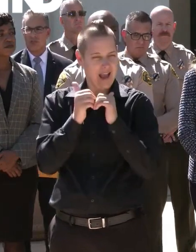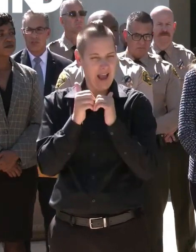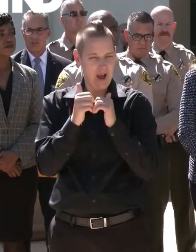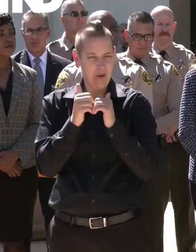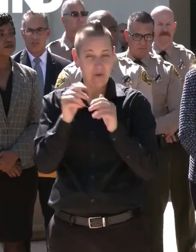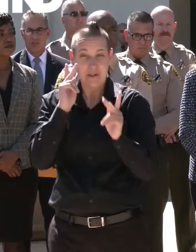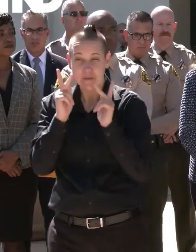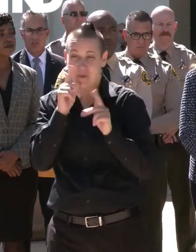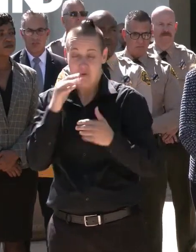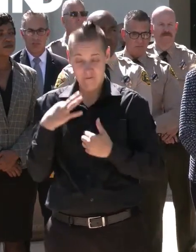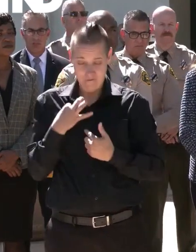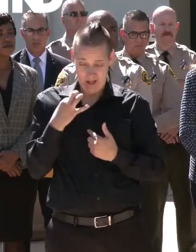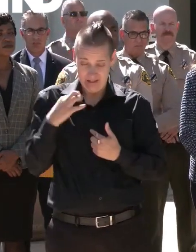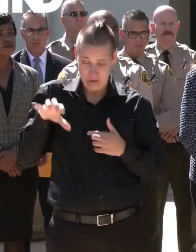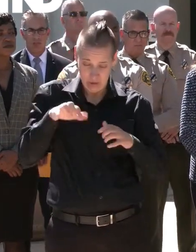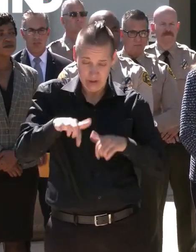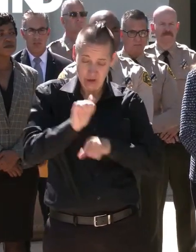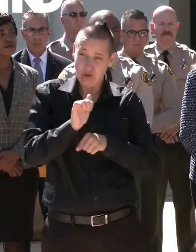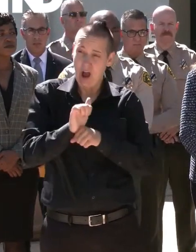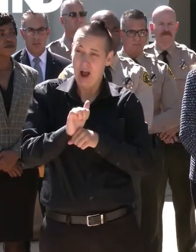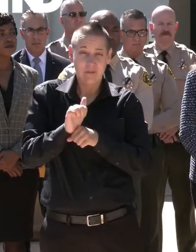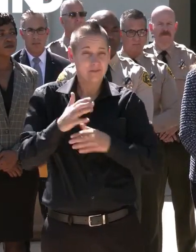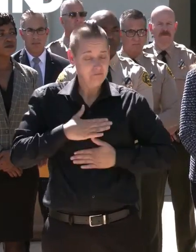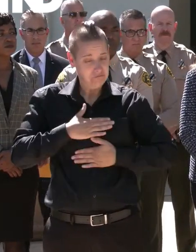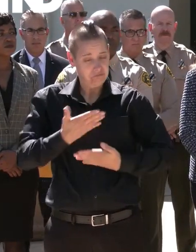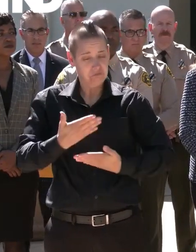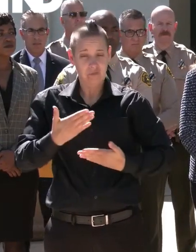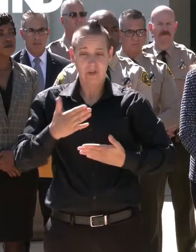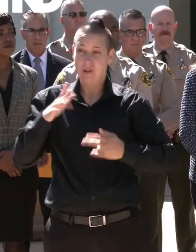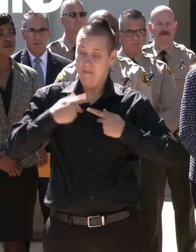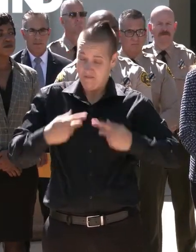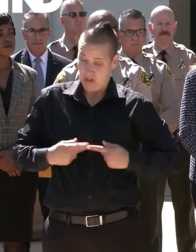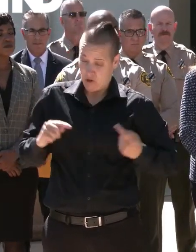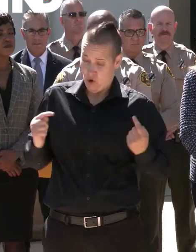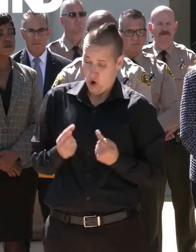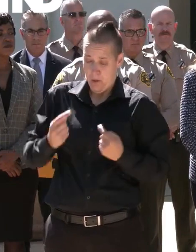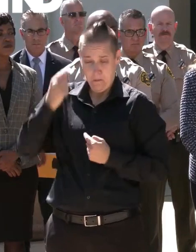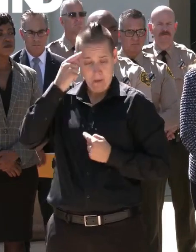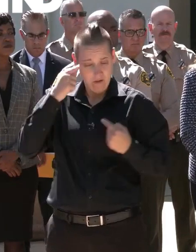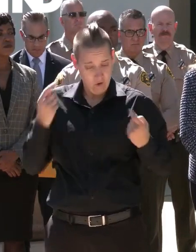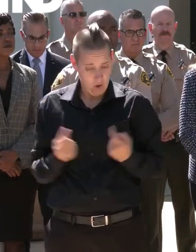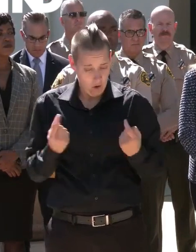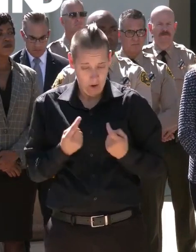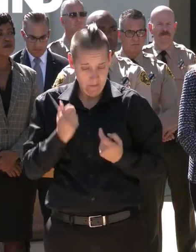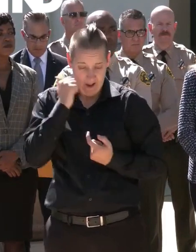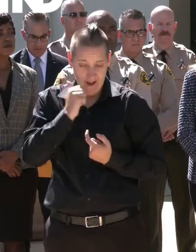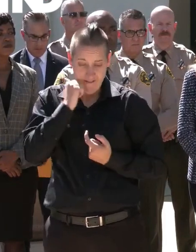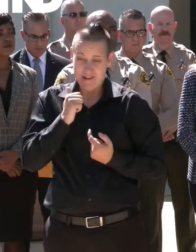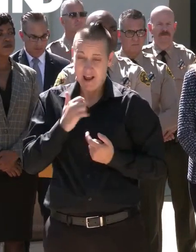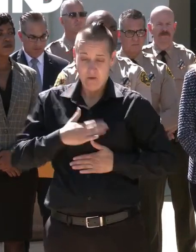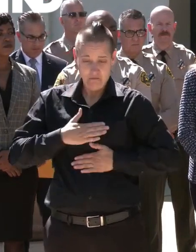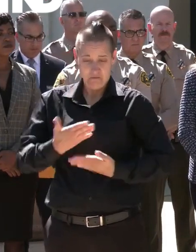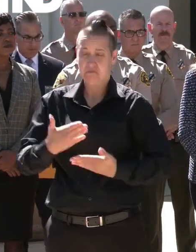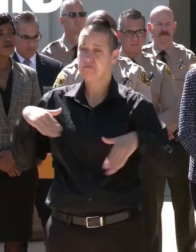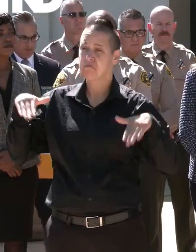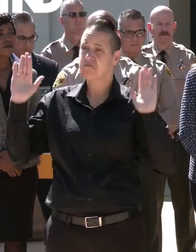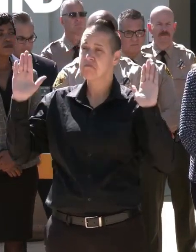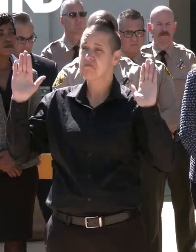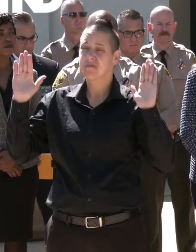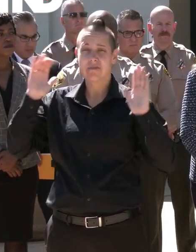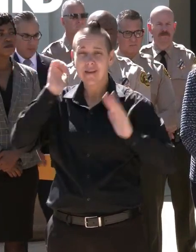who volunteer to do this job and put their lives, their physical harm and mental harm on the line every day,